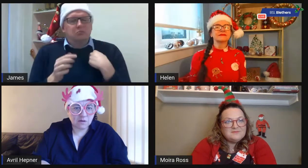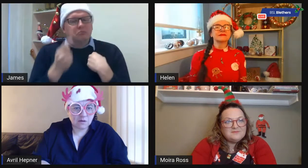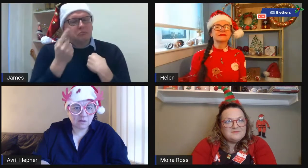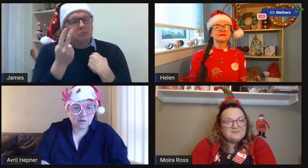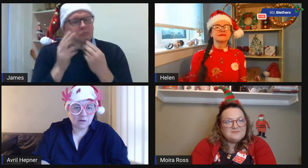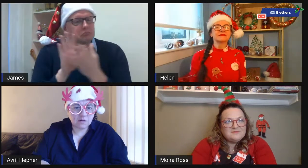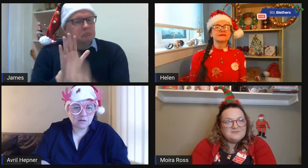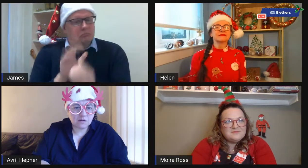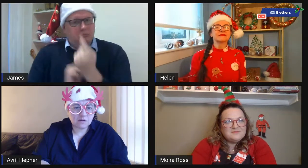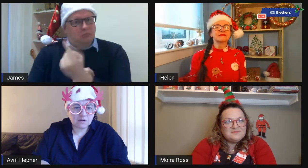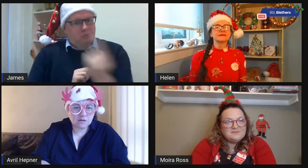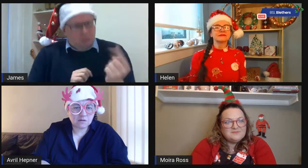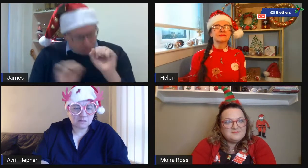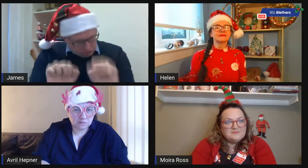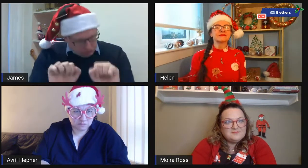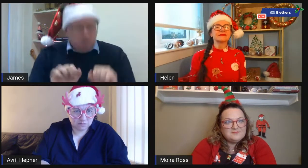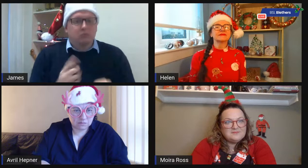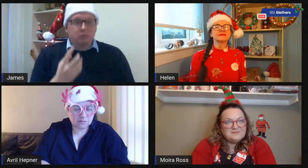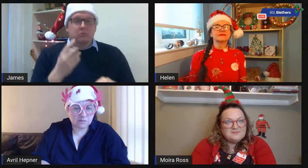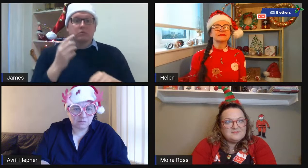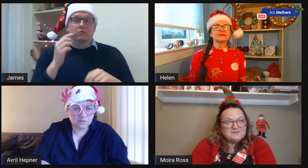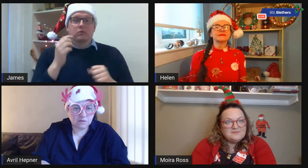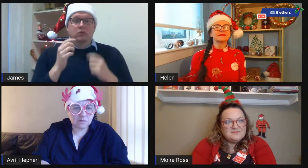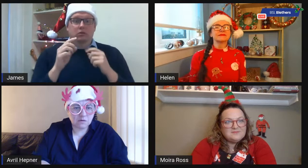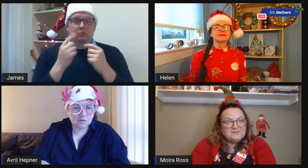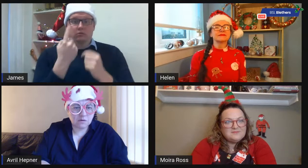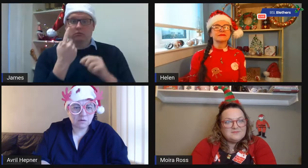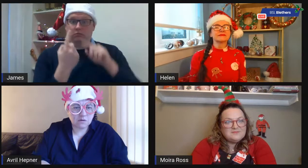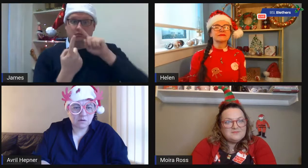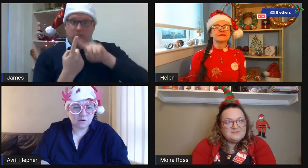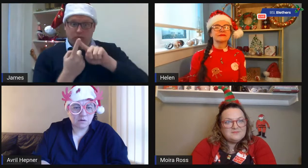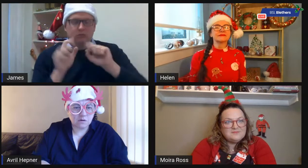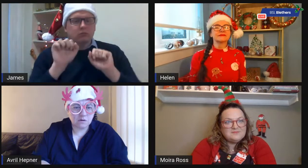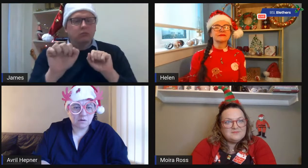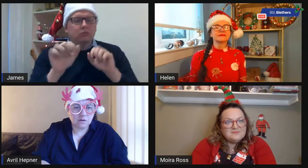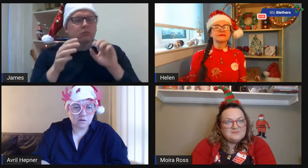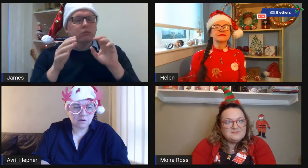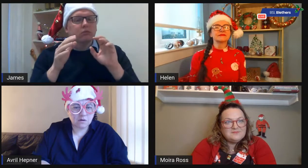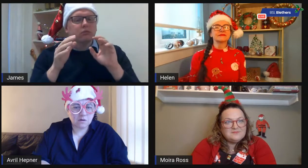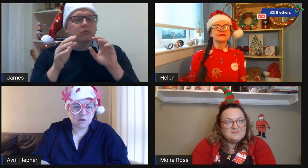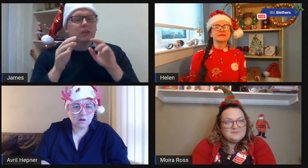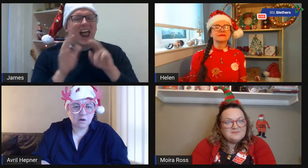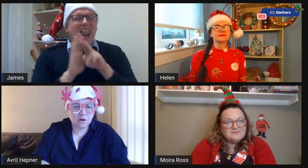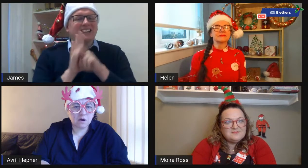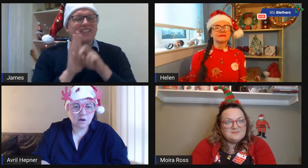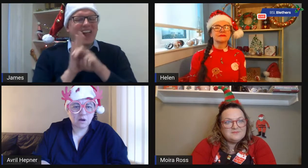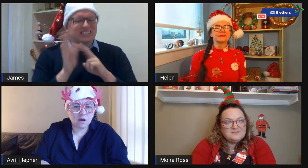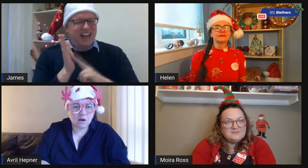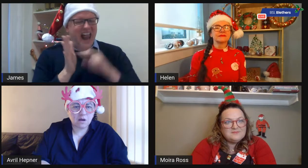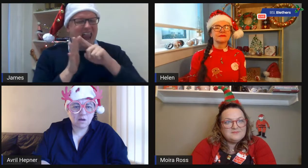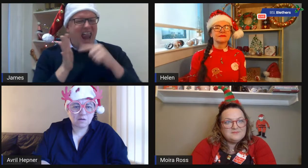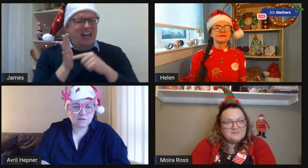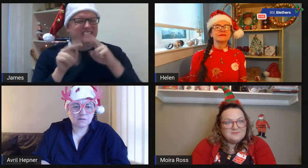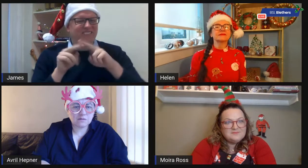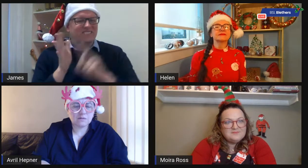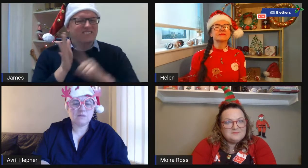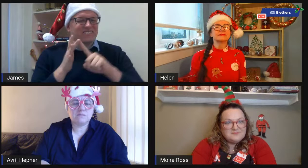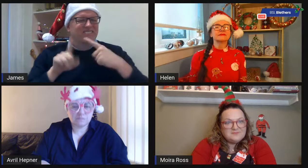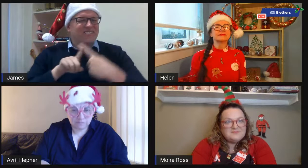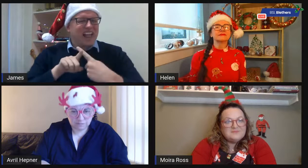Well, this Christmas I'll give you a couple of examples of things that I think you'd be worth watching. If you look in